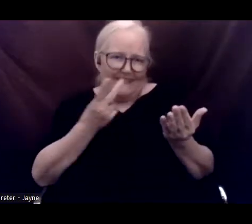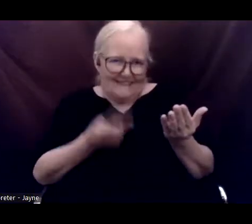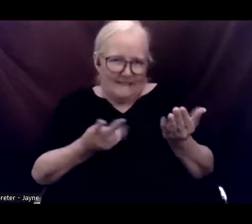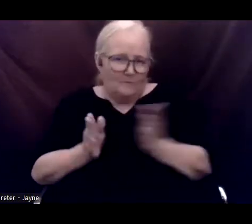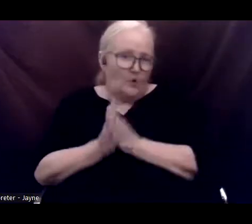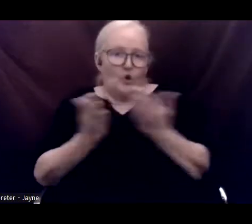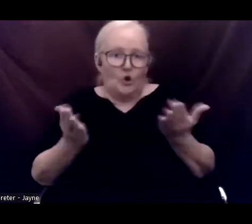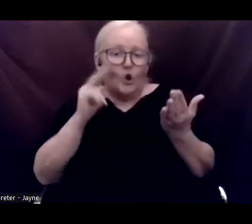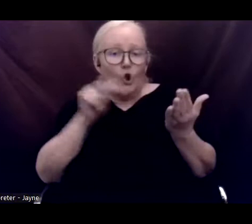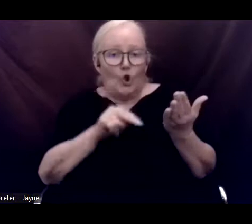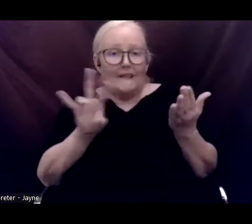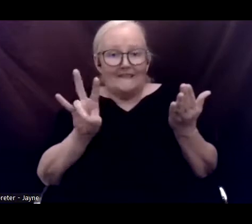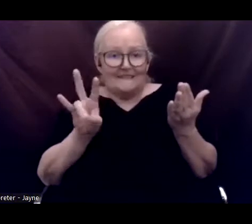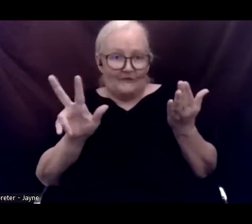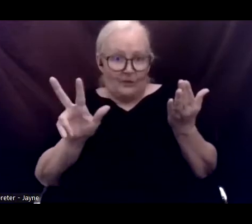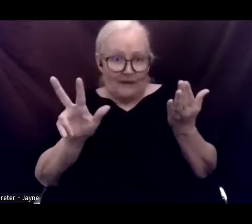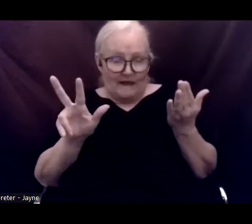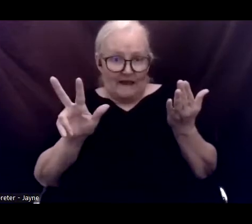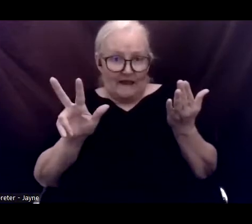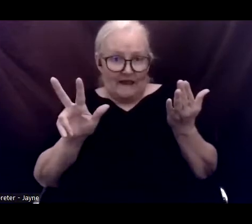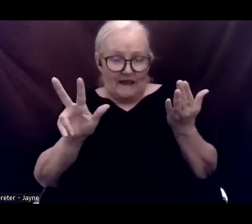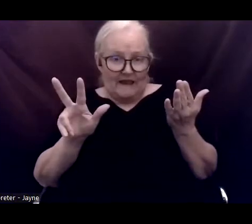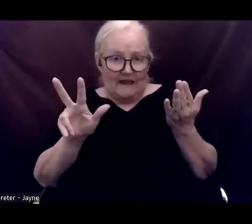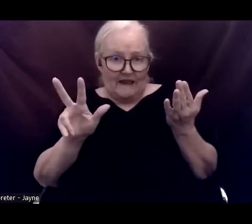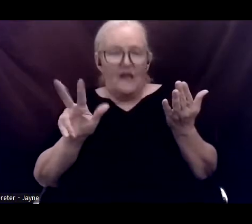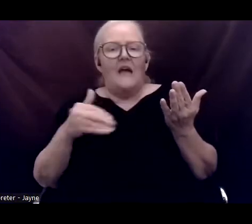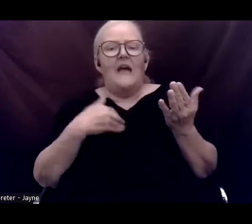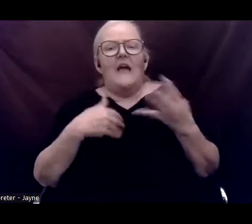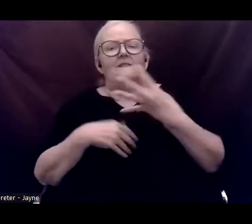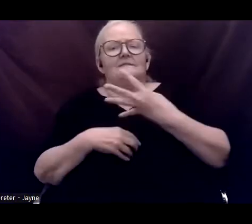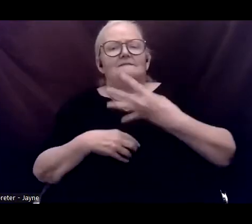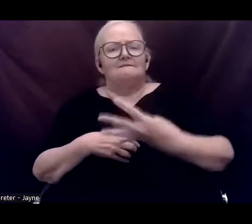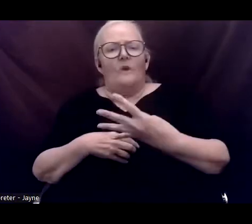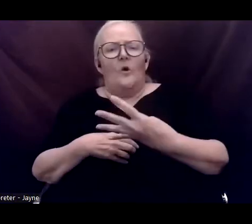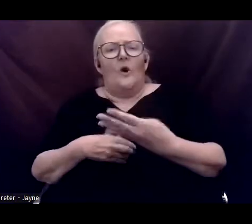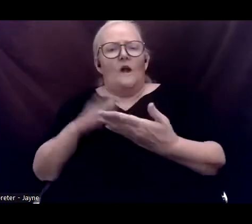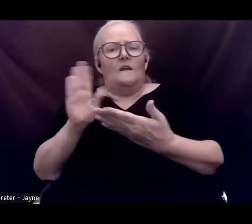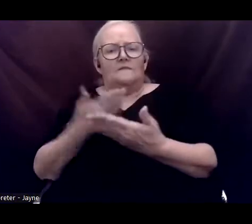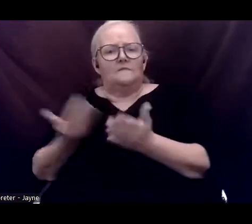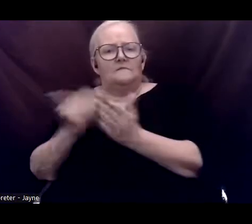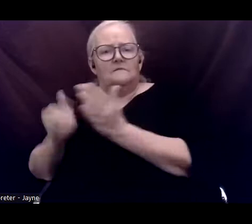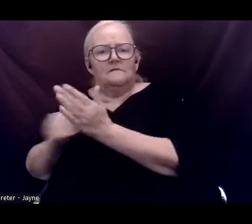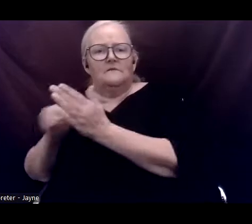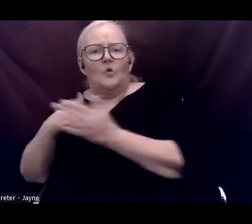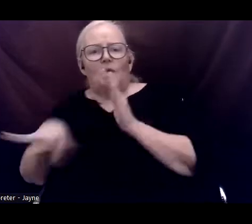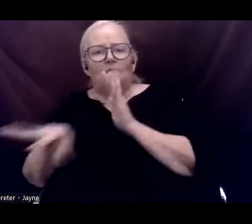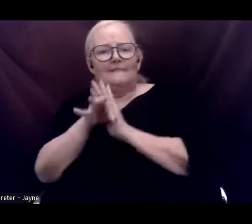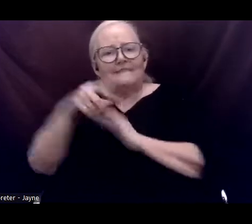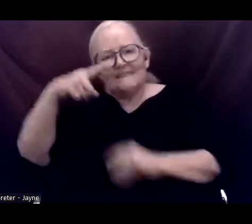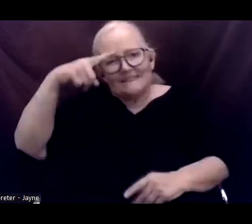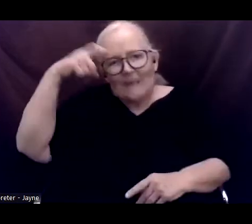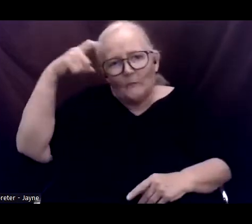turn to number 73, and we'll see there are four chants for the four seasons, and we're singing summer from